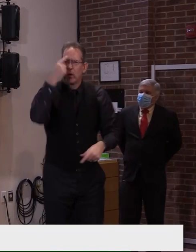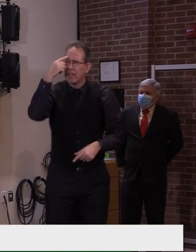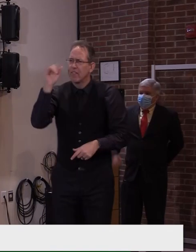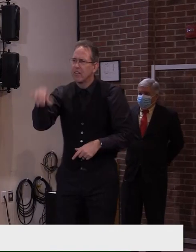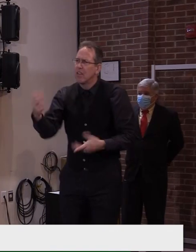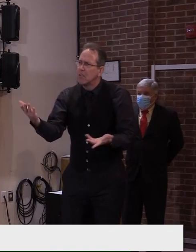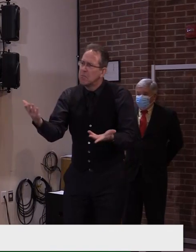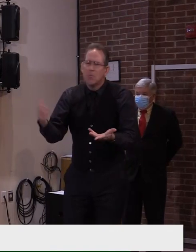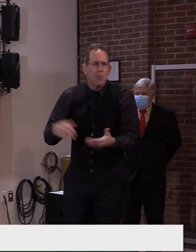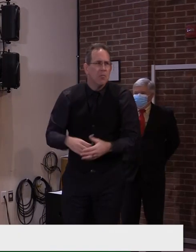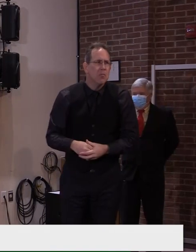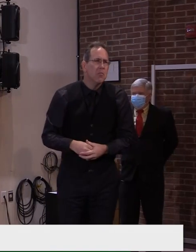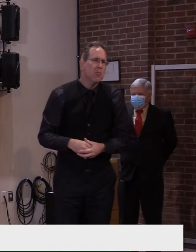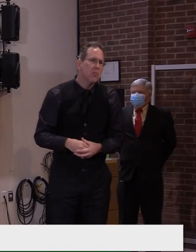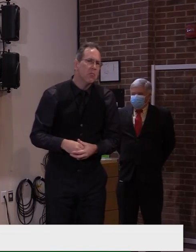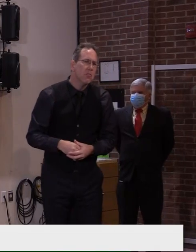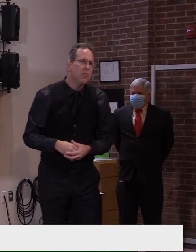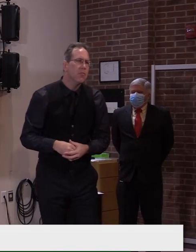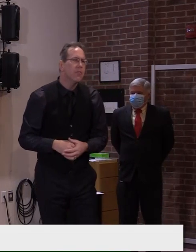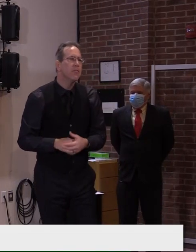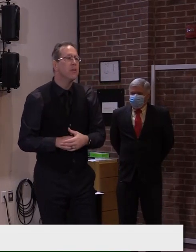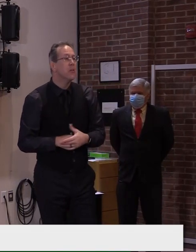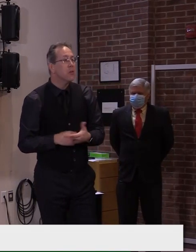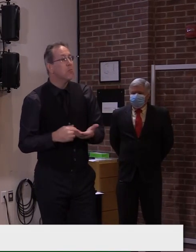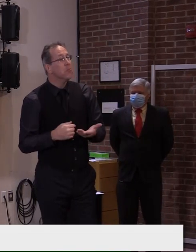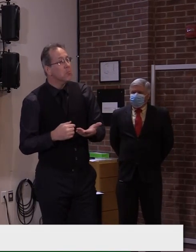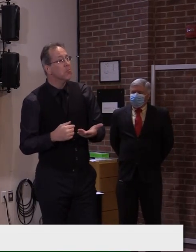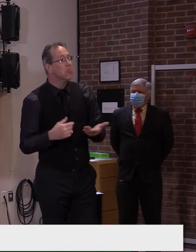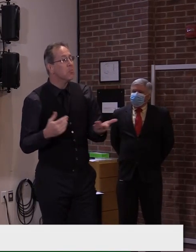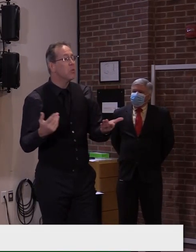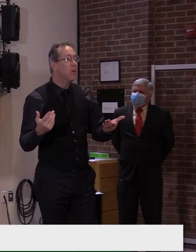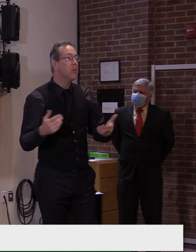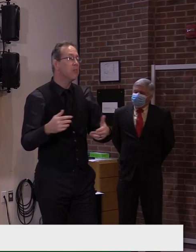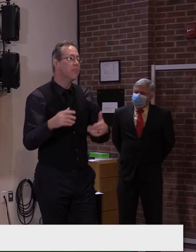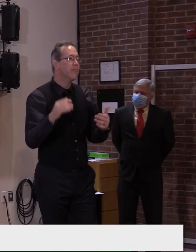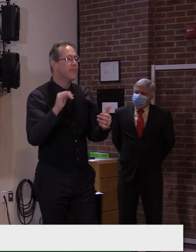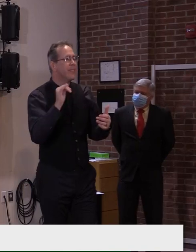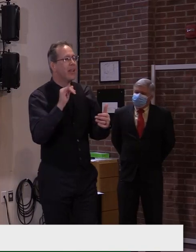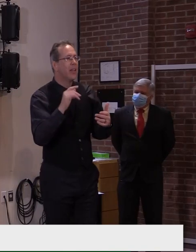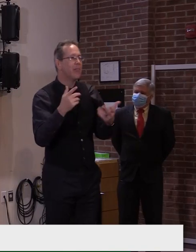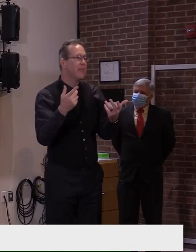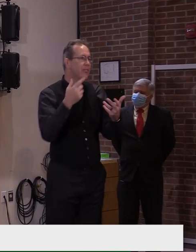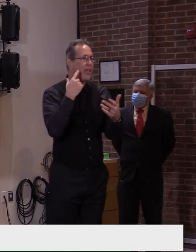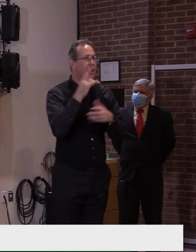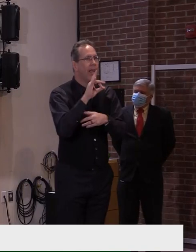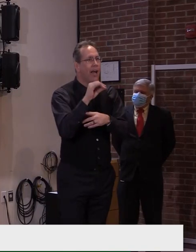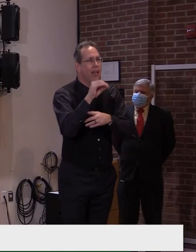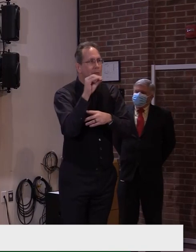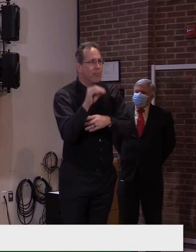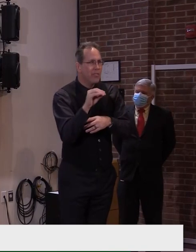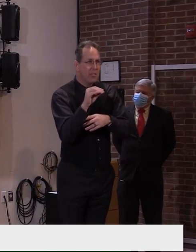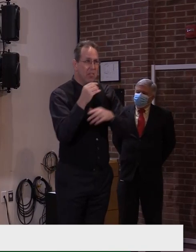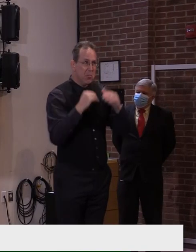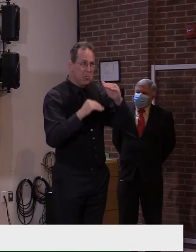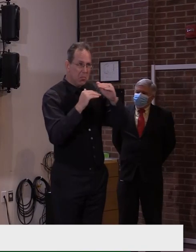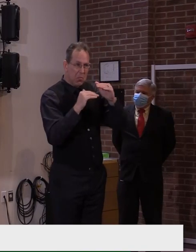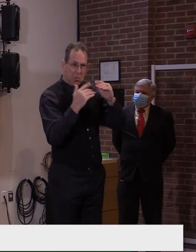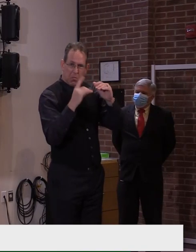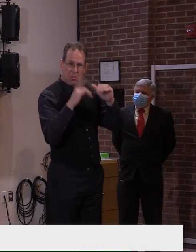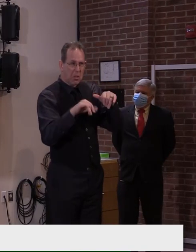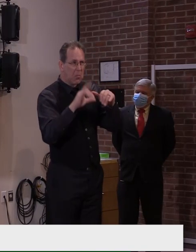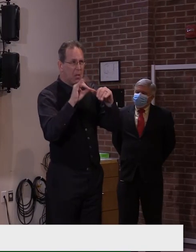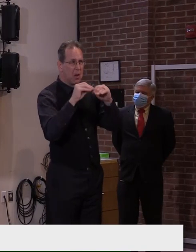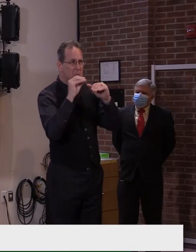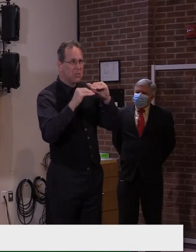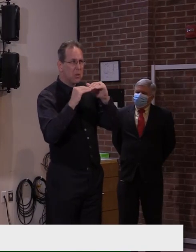You know, as we have been kind of stuck at 80, 82% as far as the folks that are, and I asked the